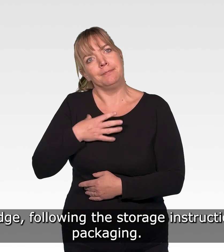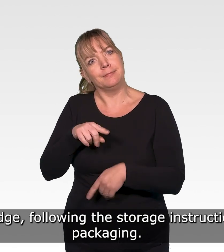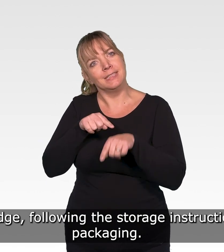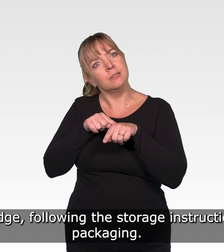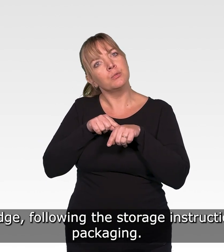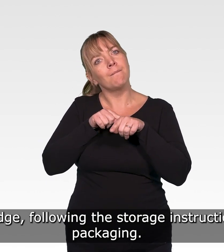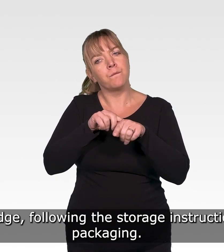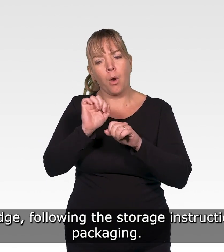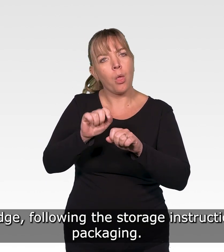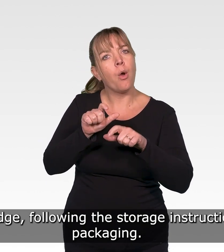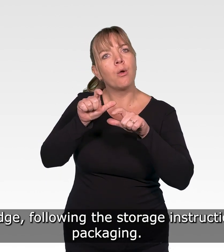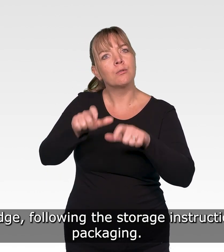packaging.